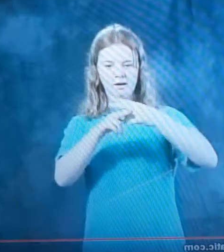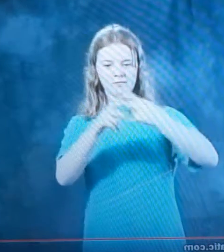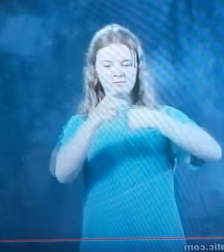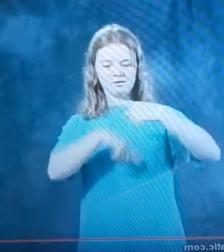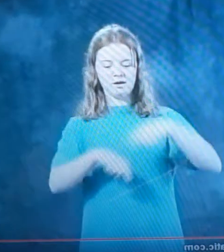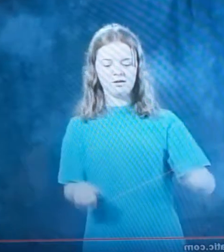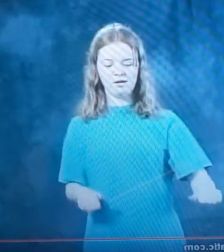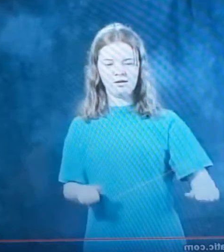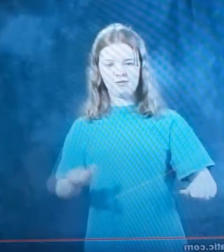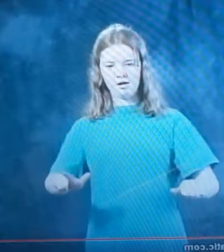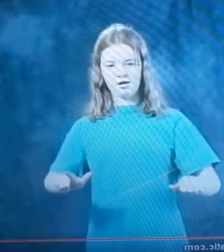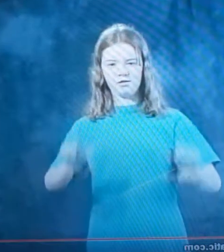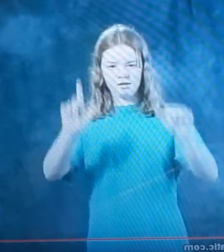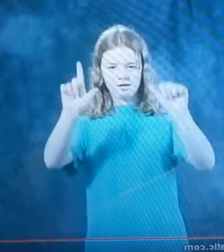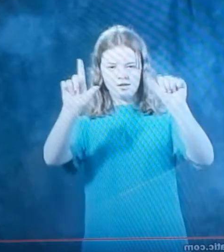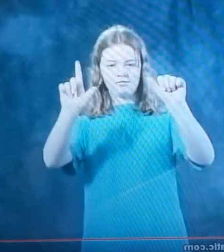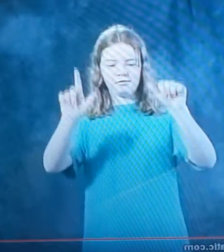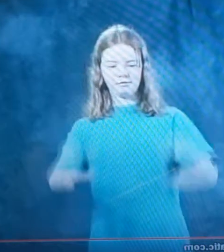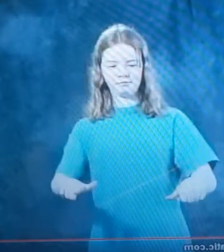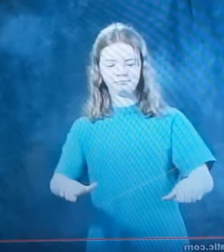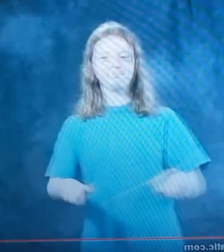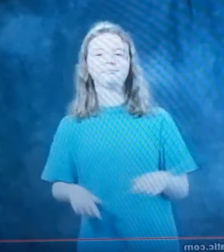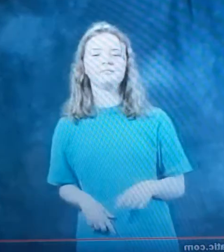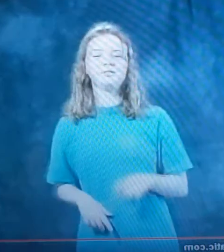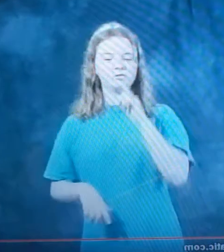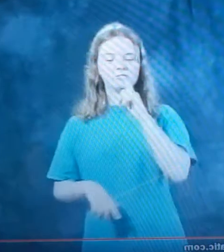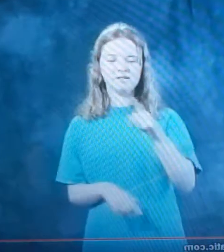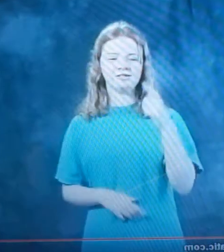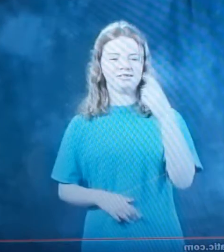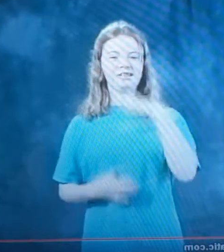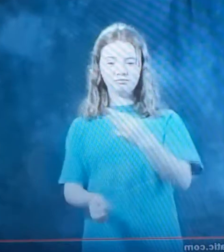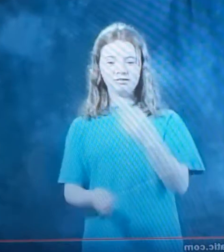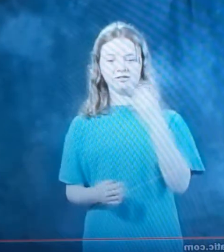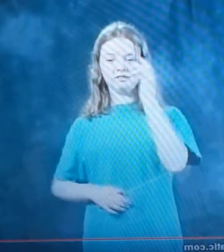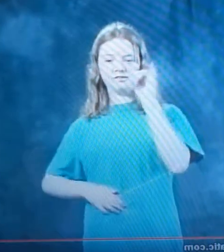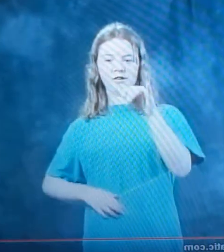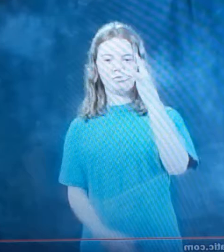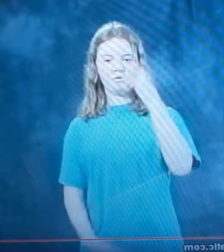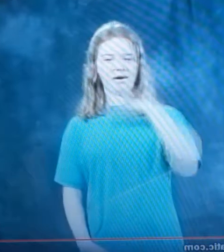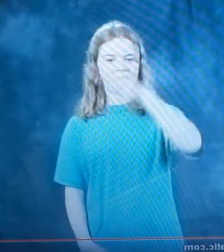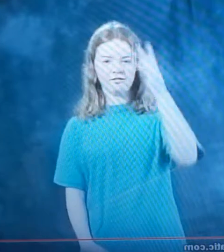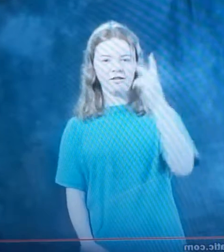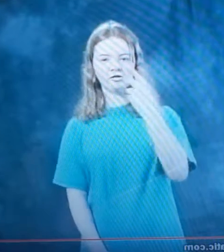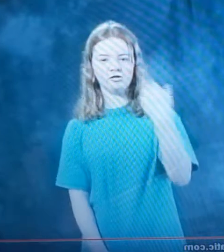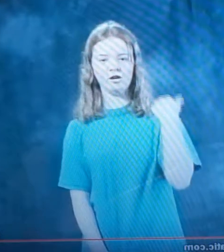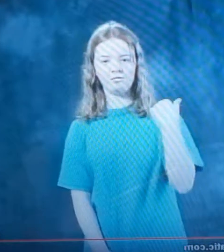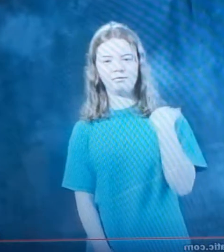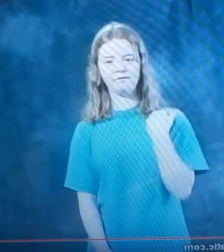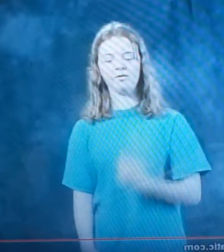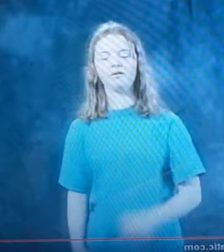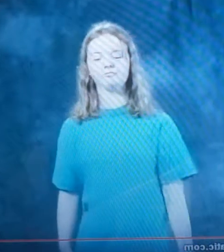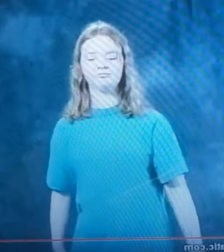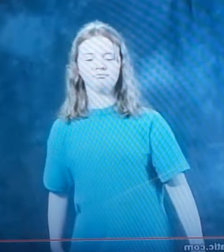It was a statue, and this is the name sign, A-L, pointed down. It's very interesting because I've never seen it before.